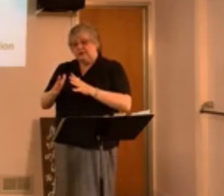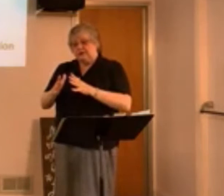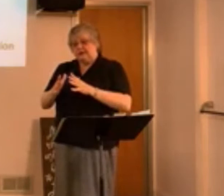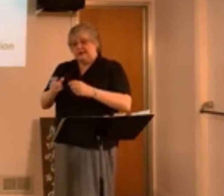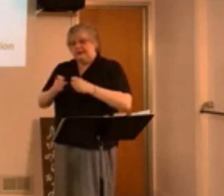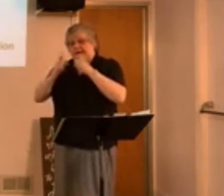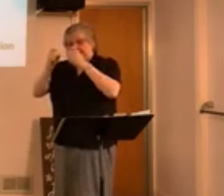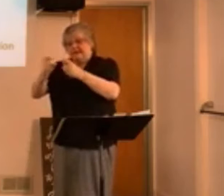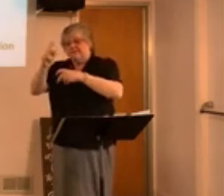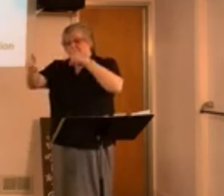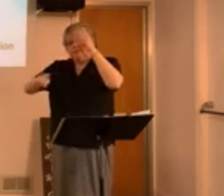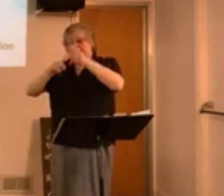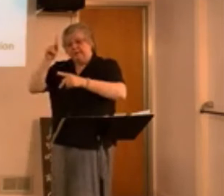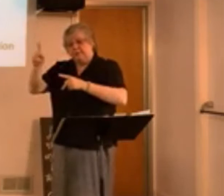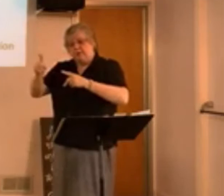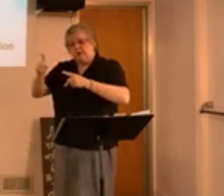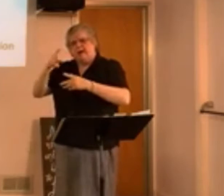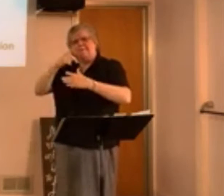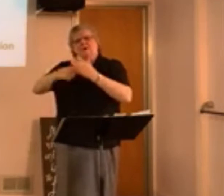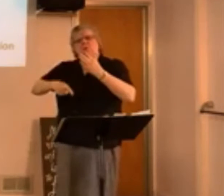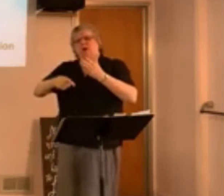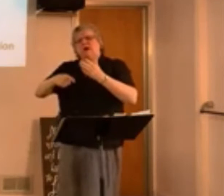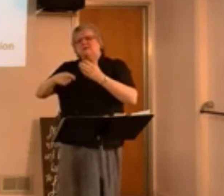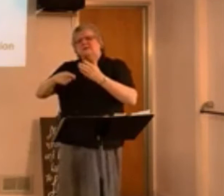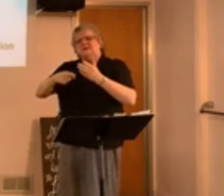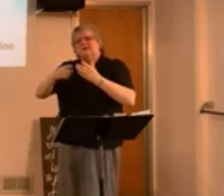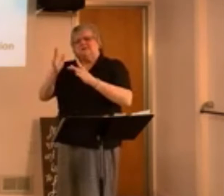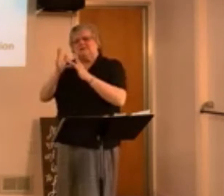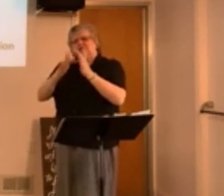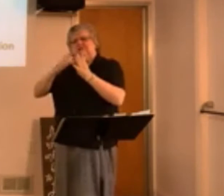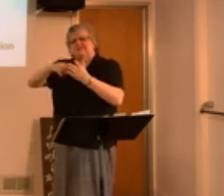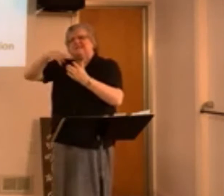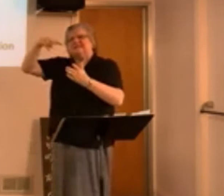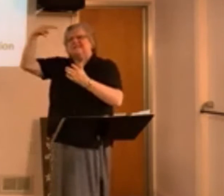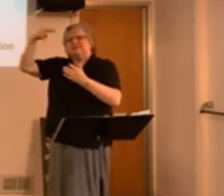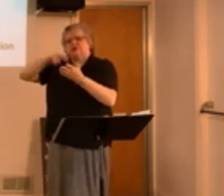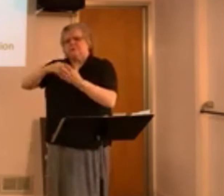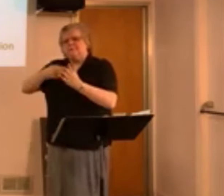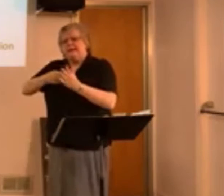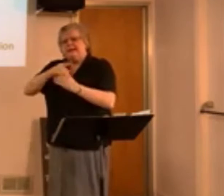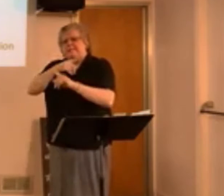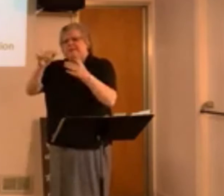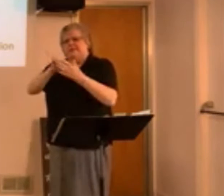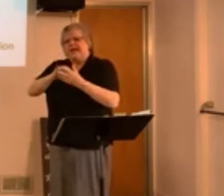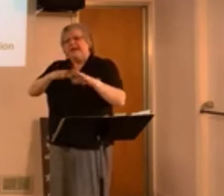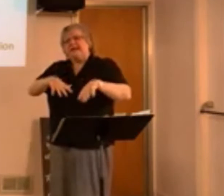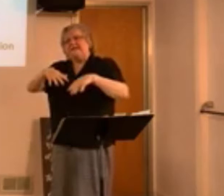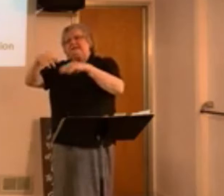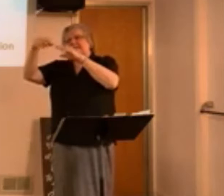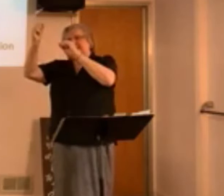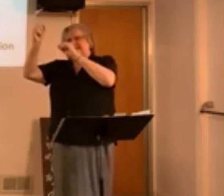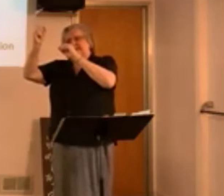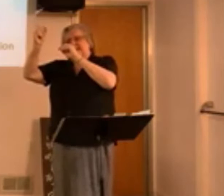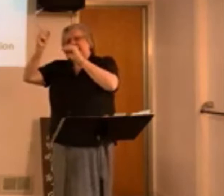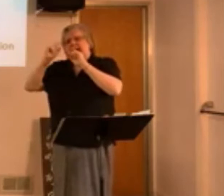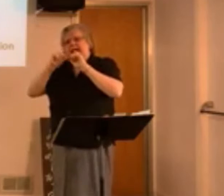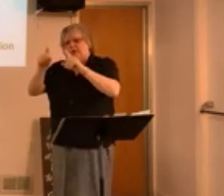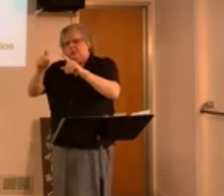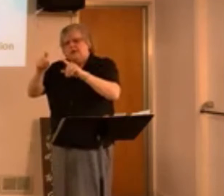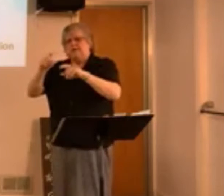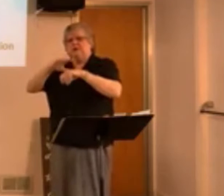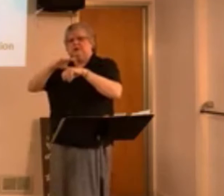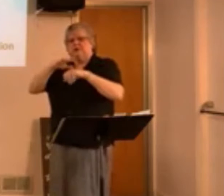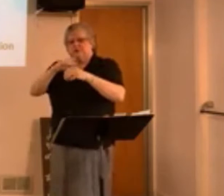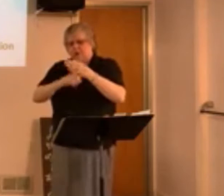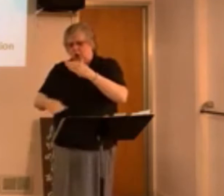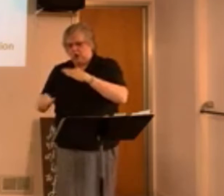to the people. But what does he ascended mean, except that he descended in the lower parts of the earth? The